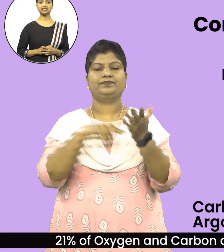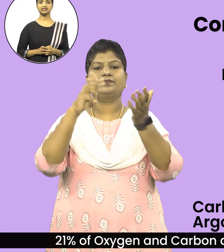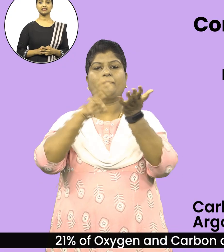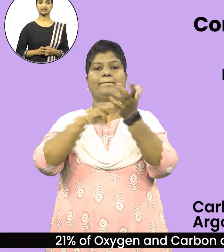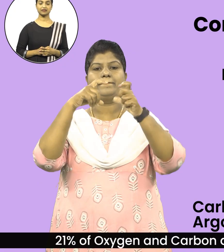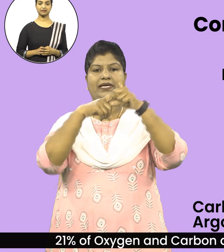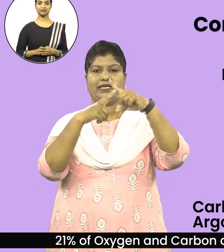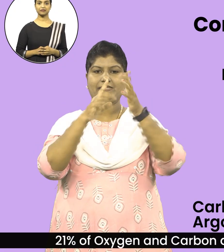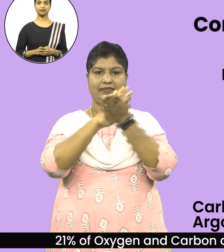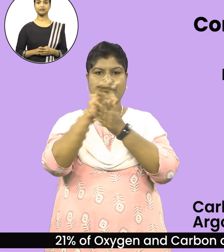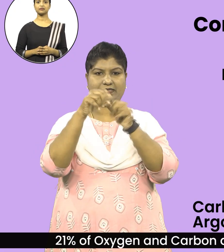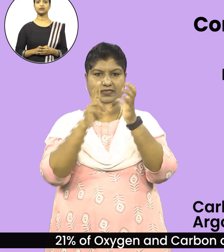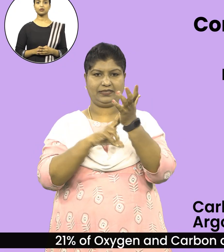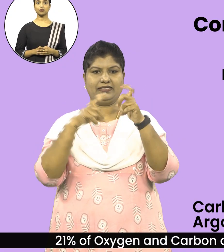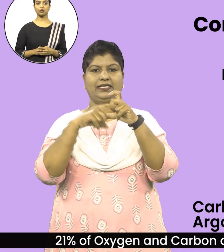methane,